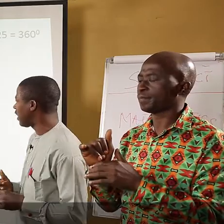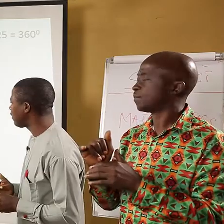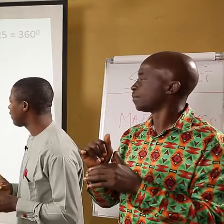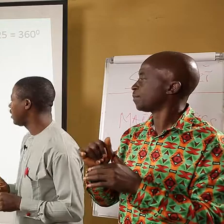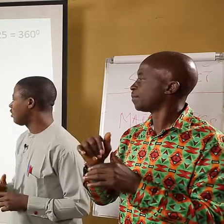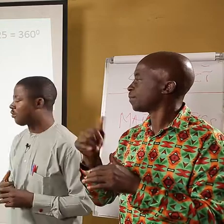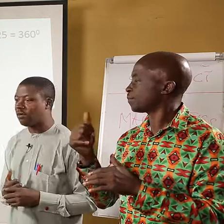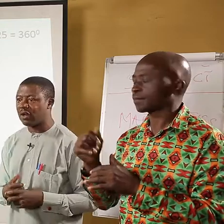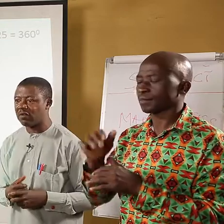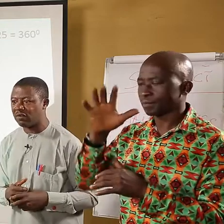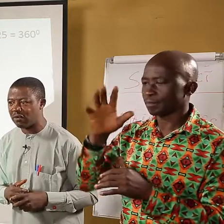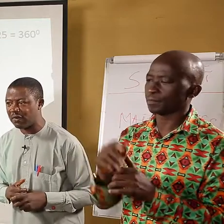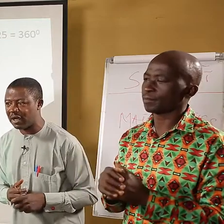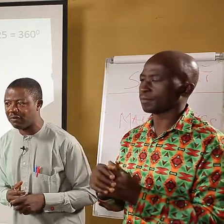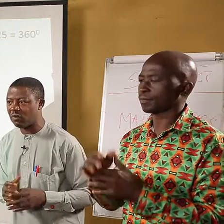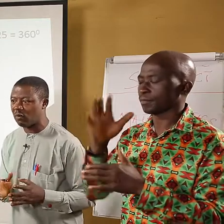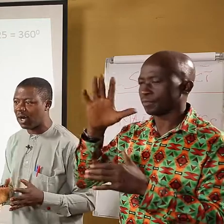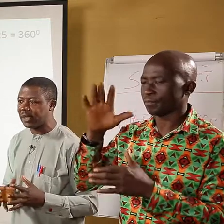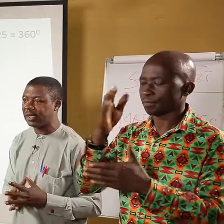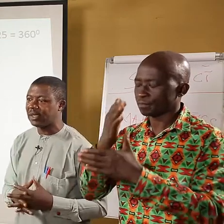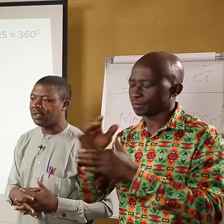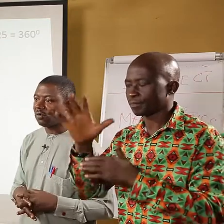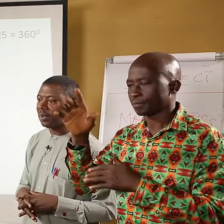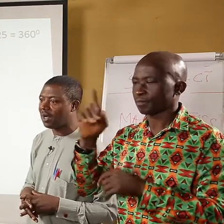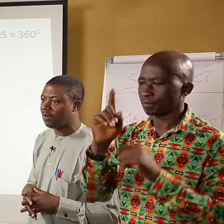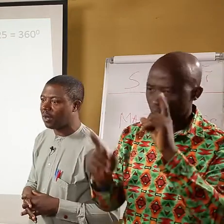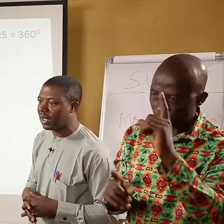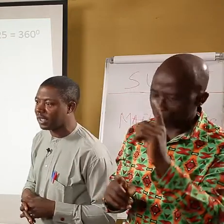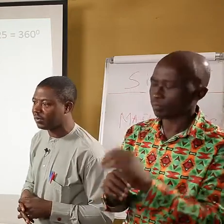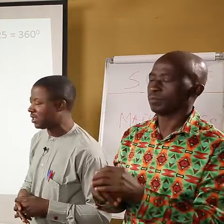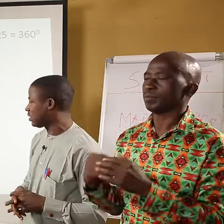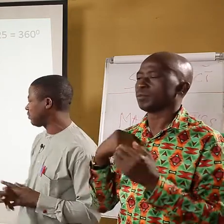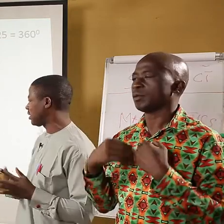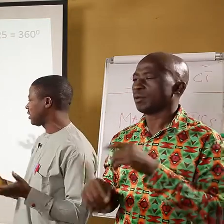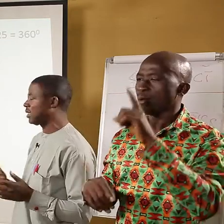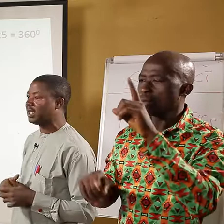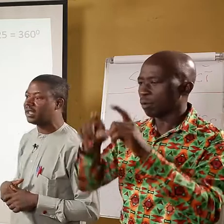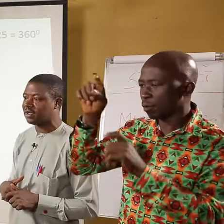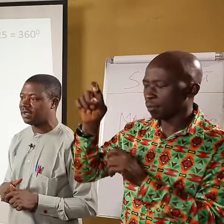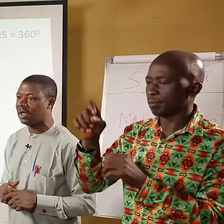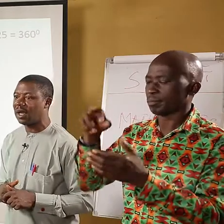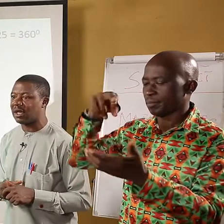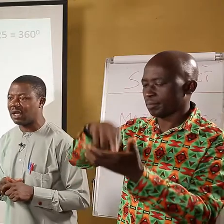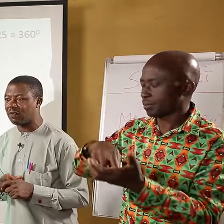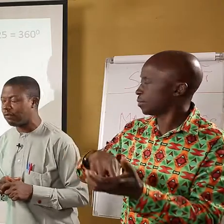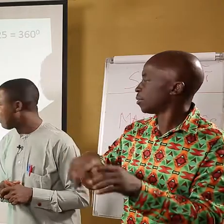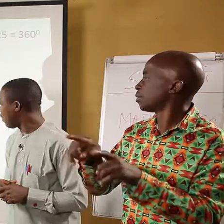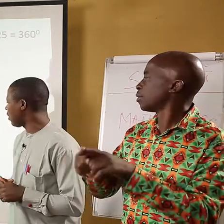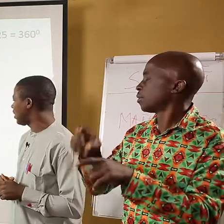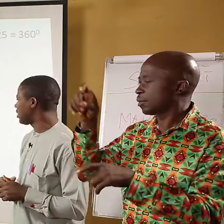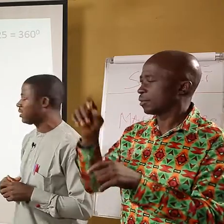which is 5. So 5 divided 5, 1. So we'll be having 1x, which is represented as x. And